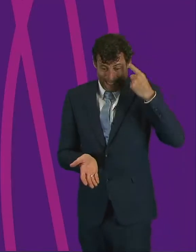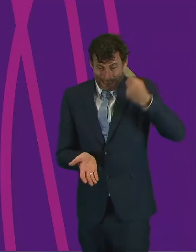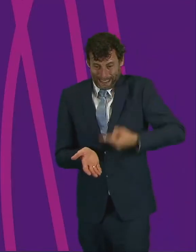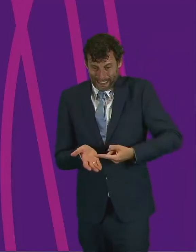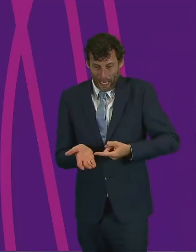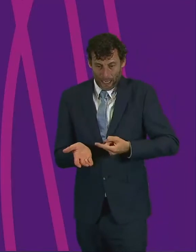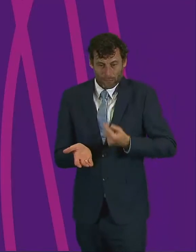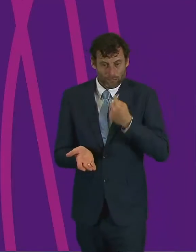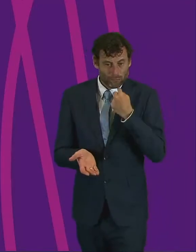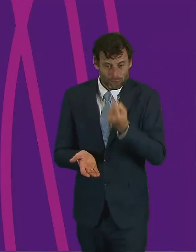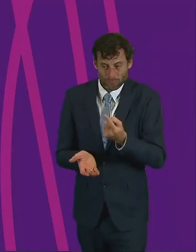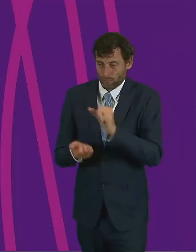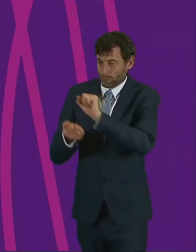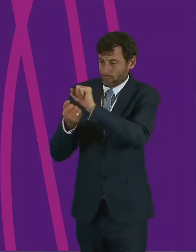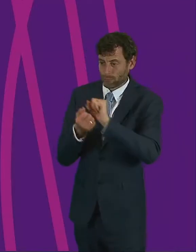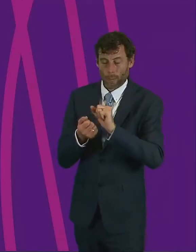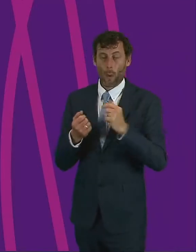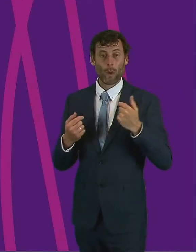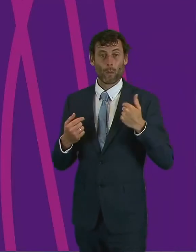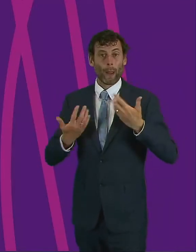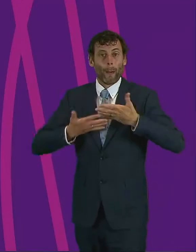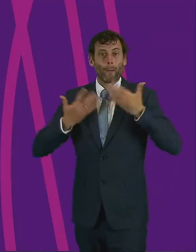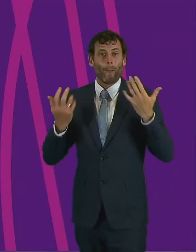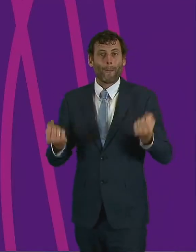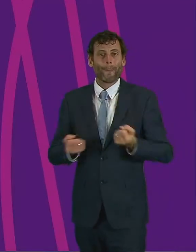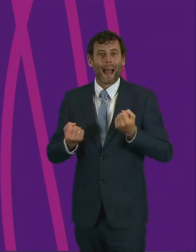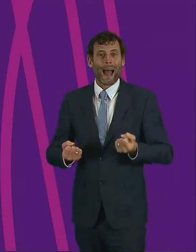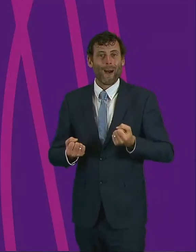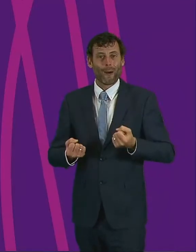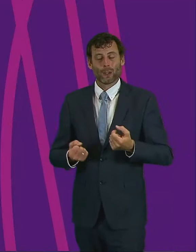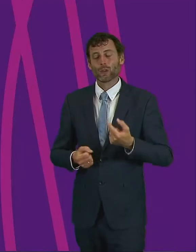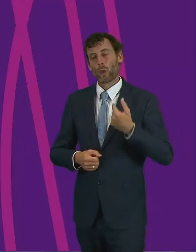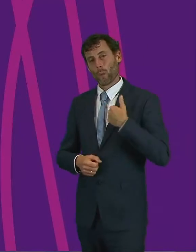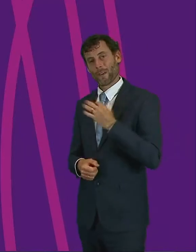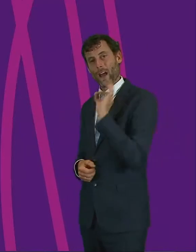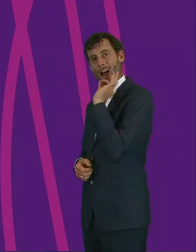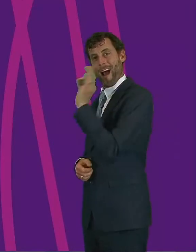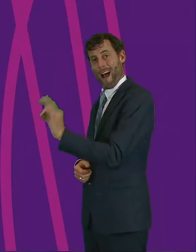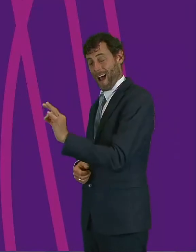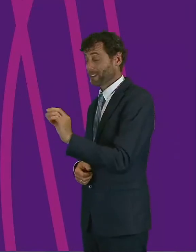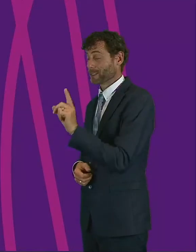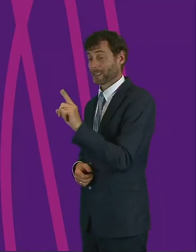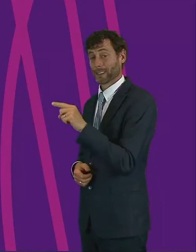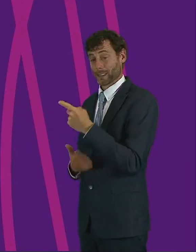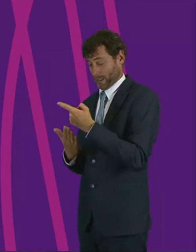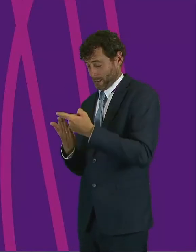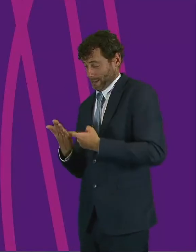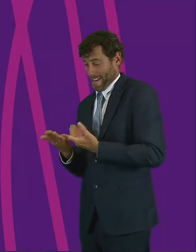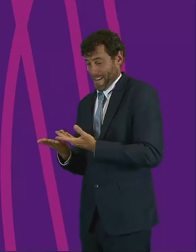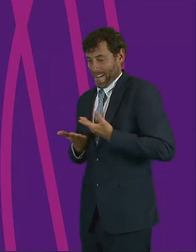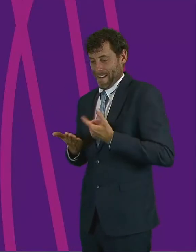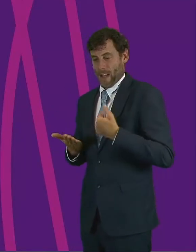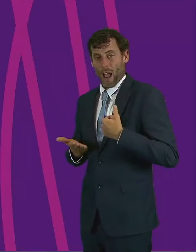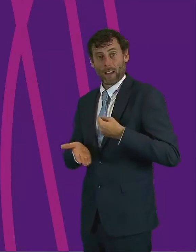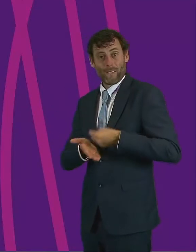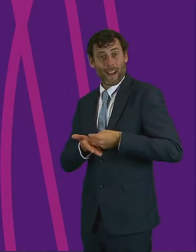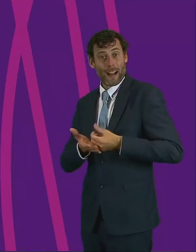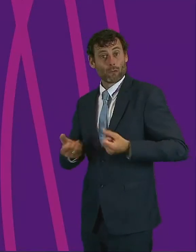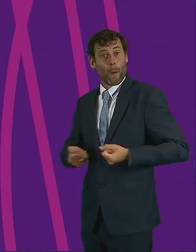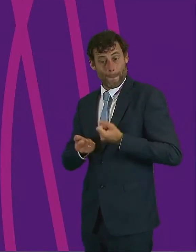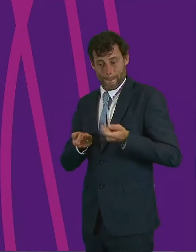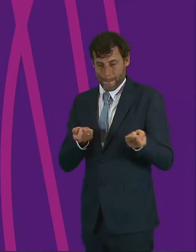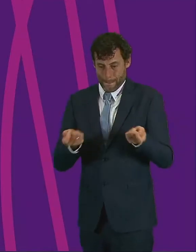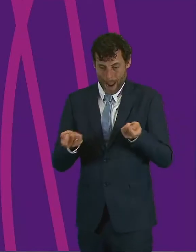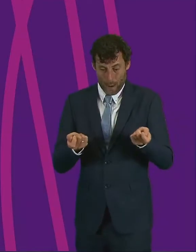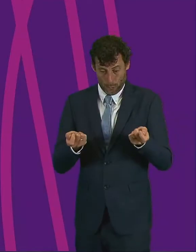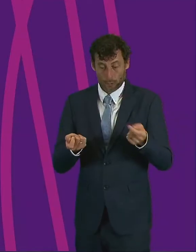Northern Ireland, we have set out a reasonable, a proportionate set of new financial powers that would enable the Scottish Government to